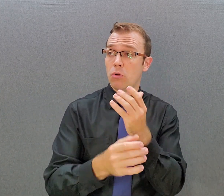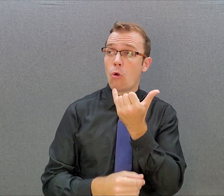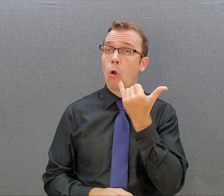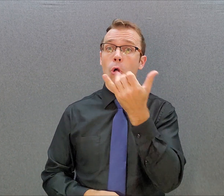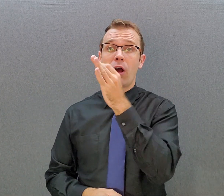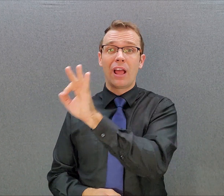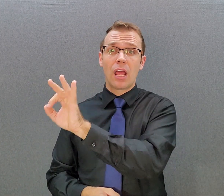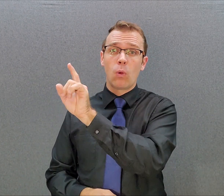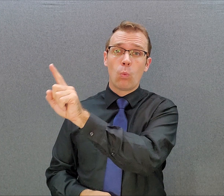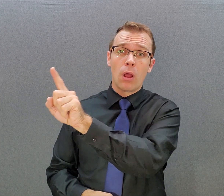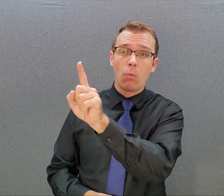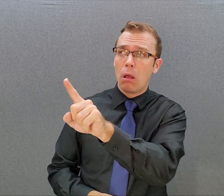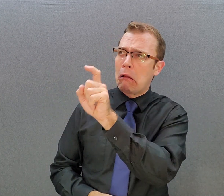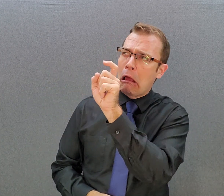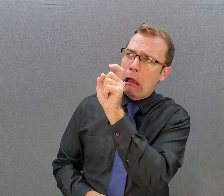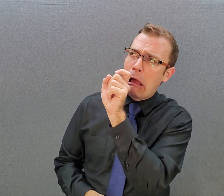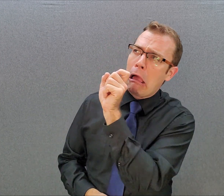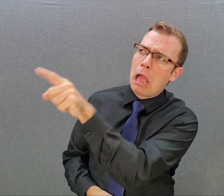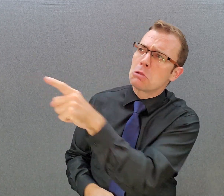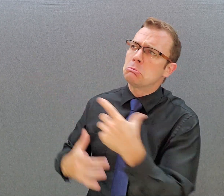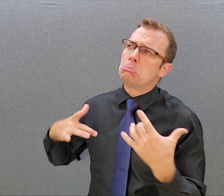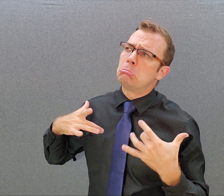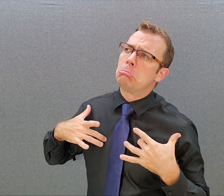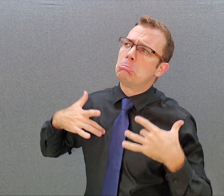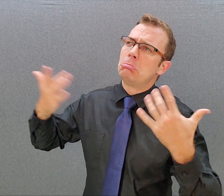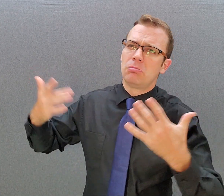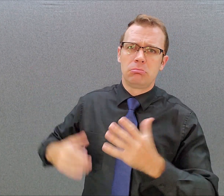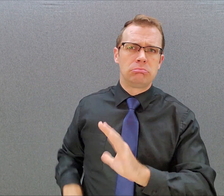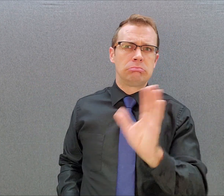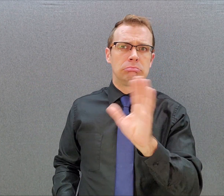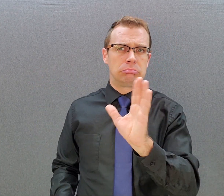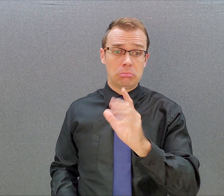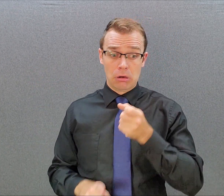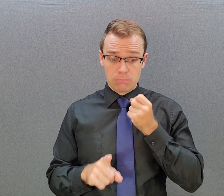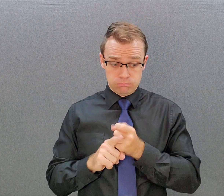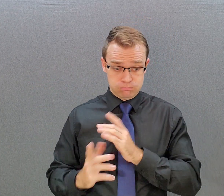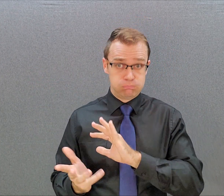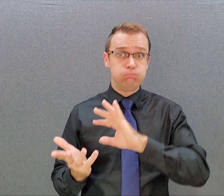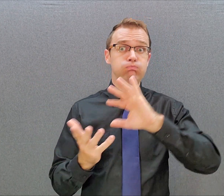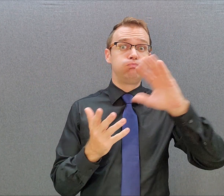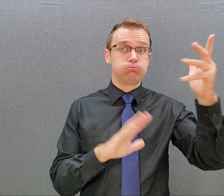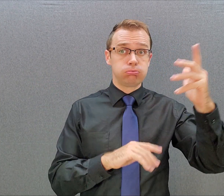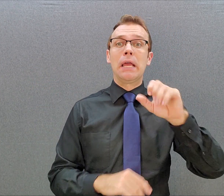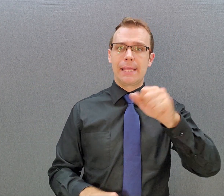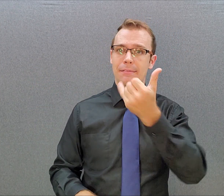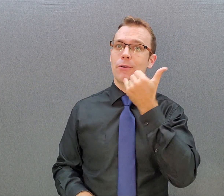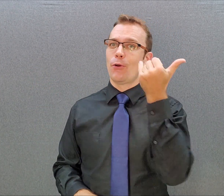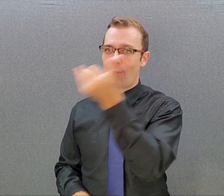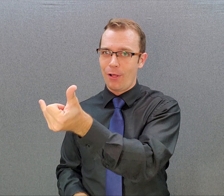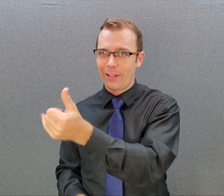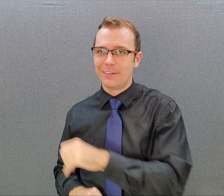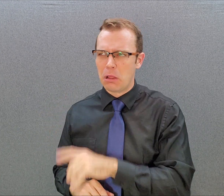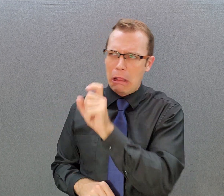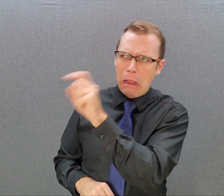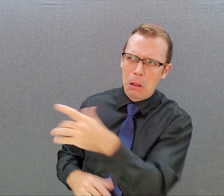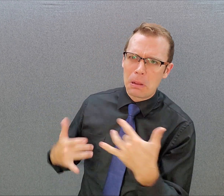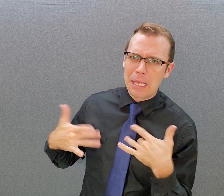not call 911 unless you have a serious emergency. Other considerations.